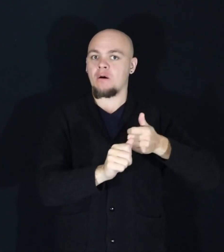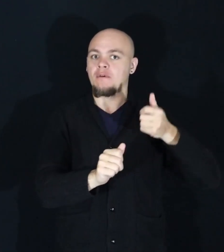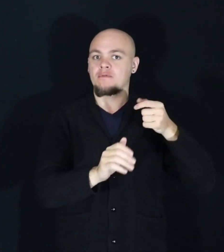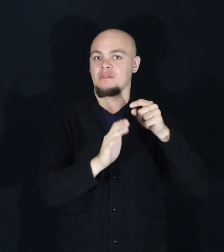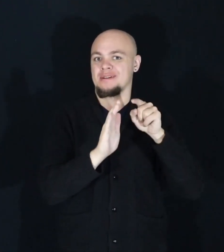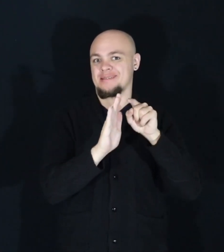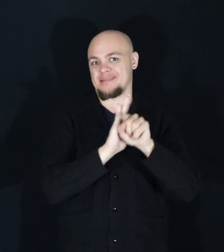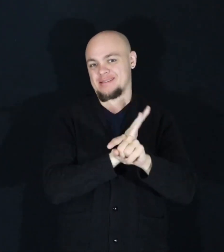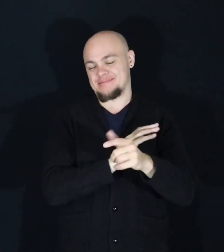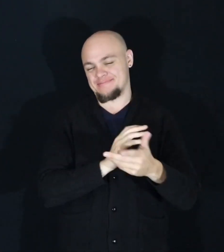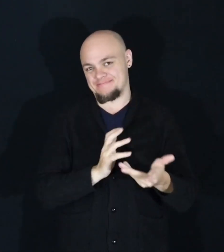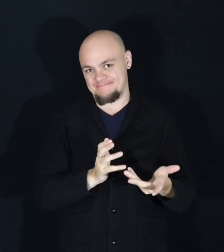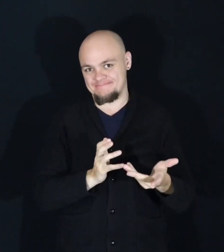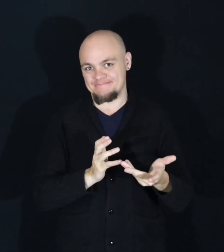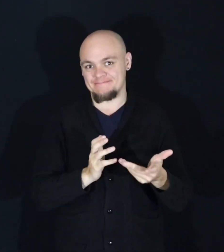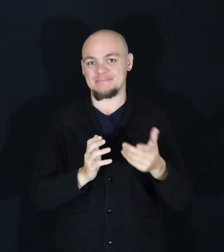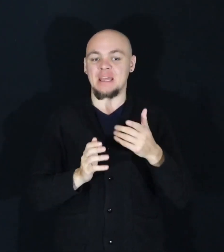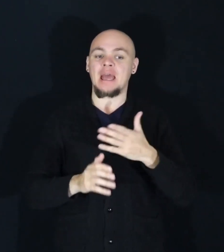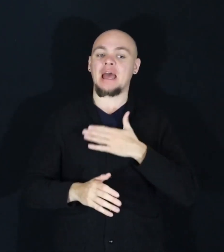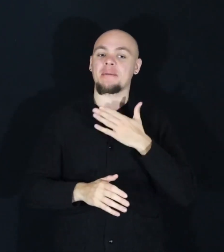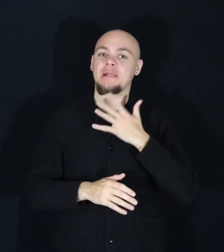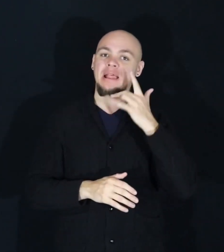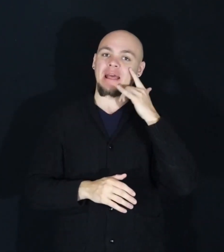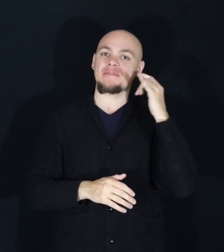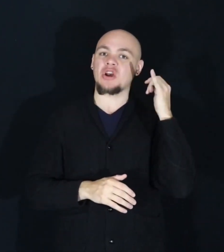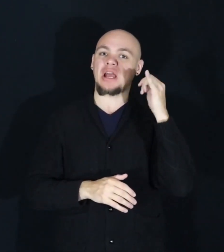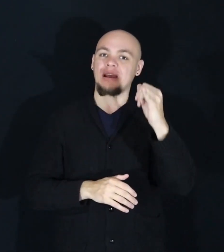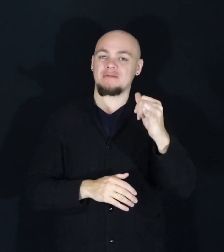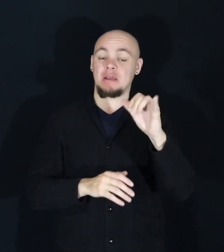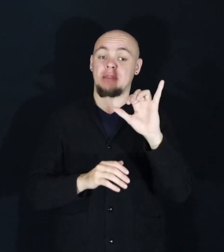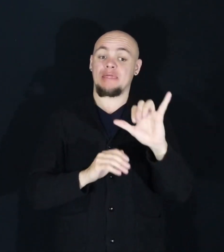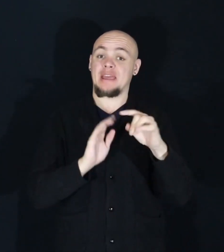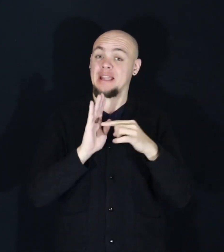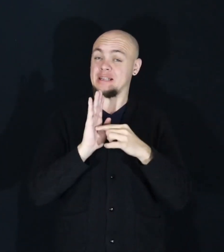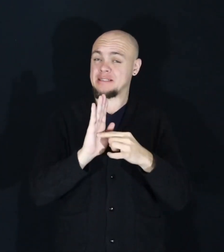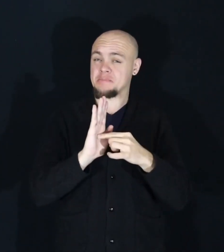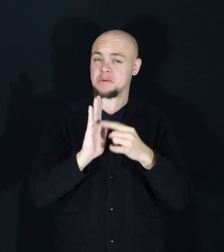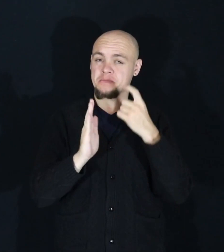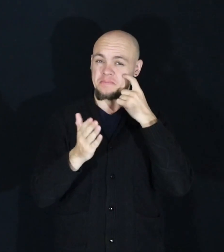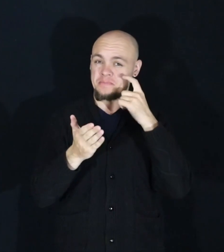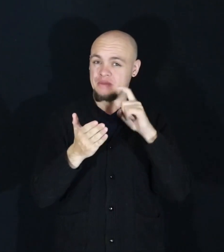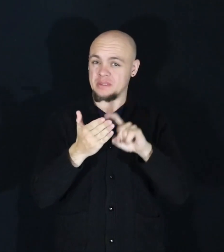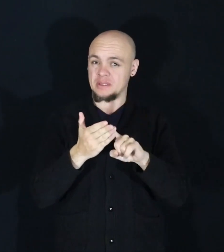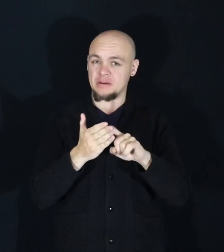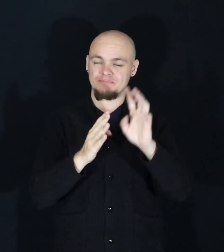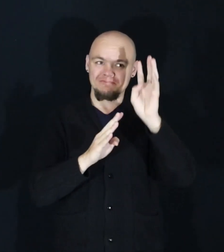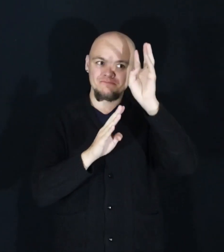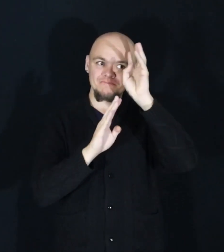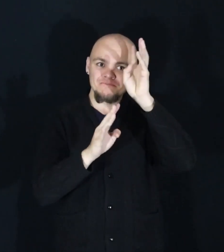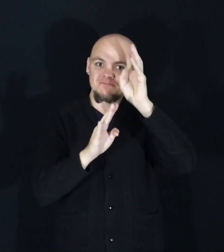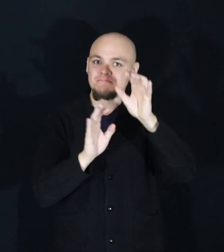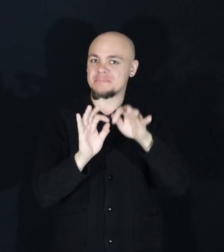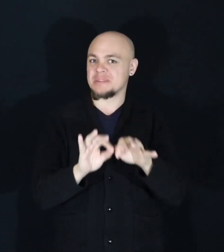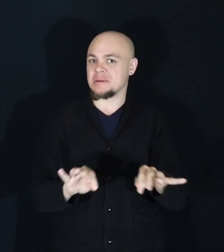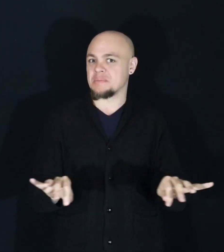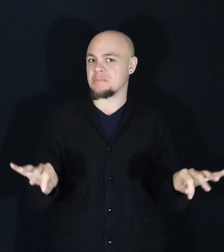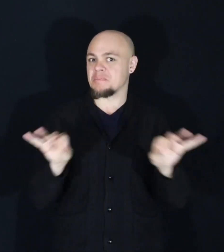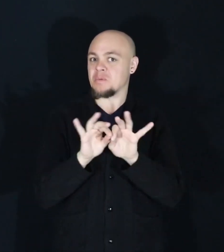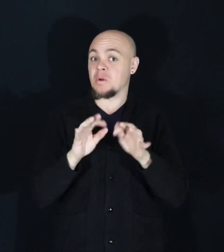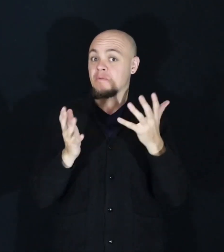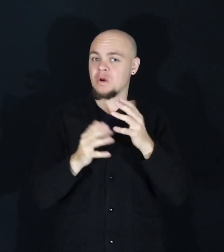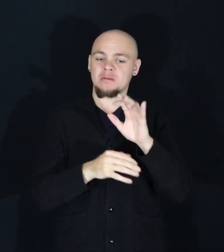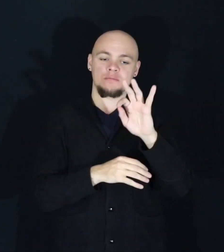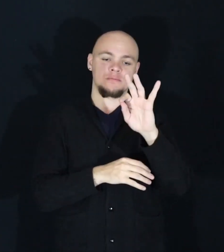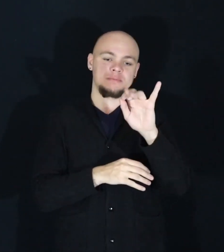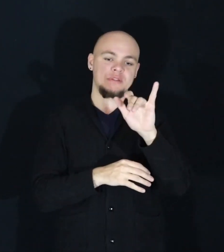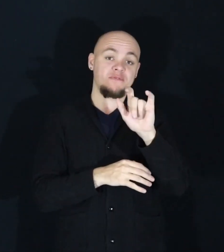the king. And thus she lives happily ever after. In this example, we see the ingenuity and importance of fiction